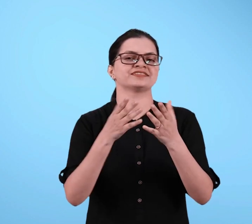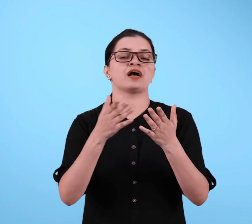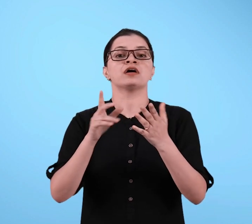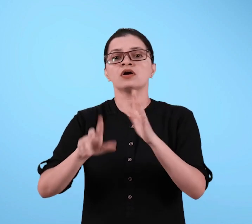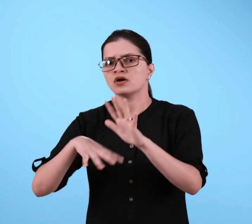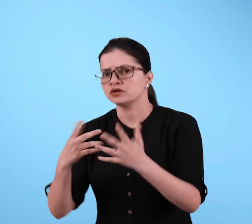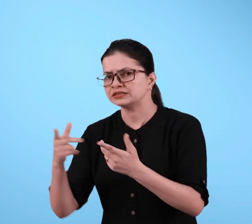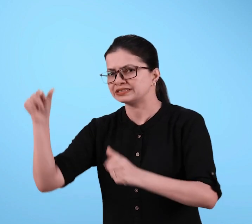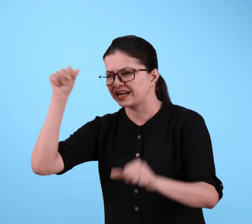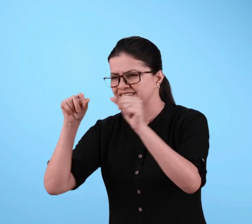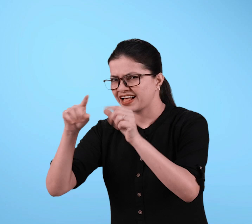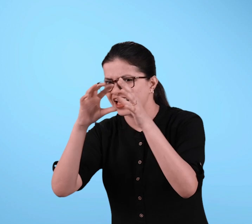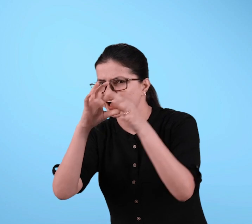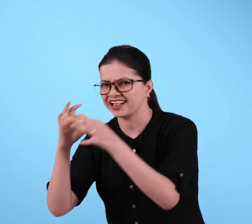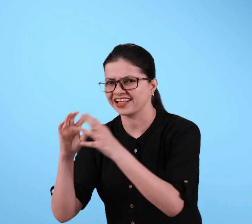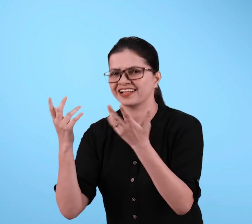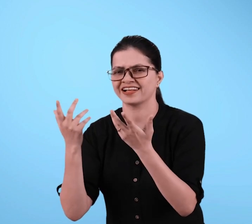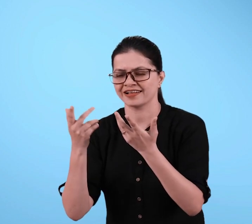wool, and polyester.